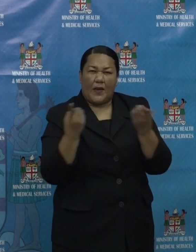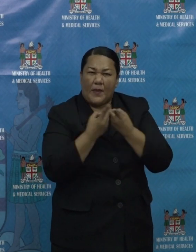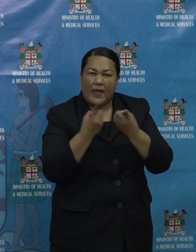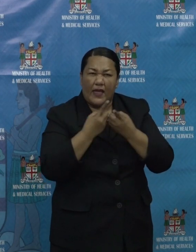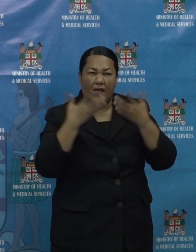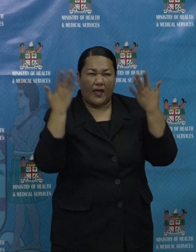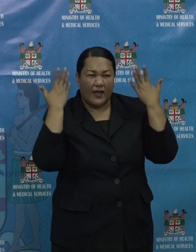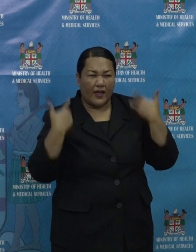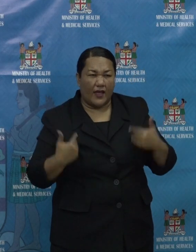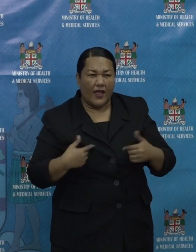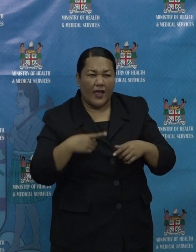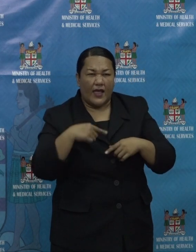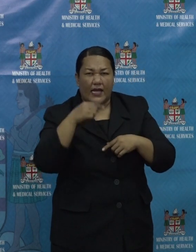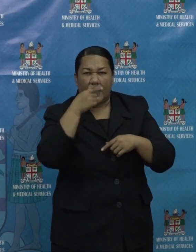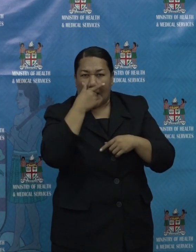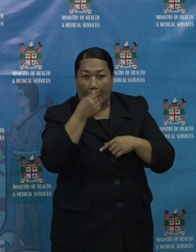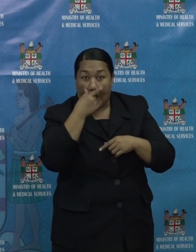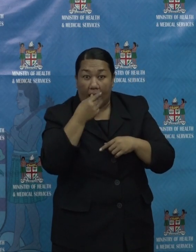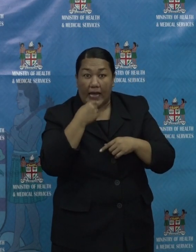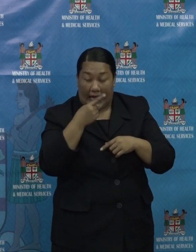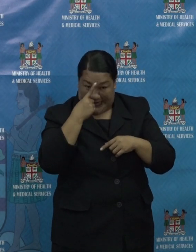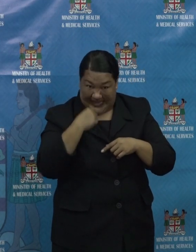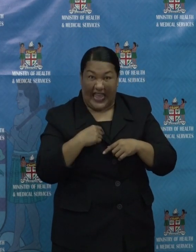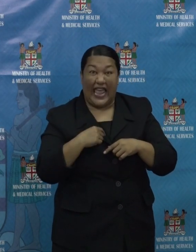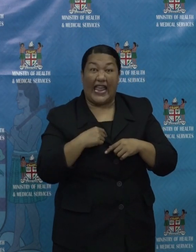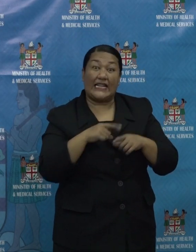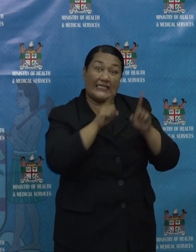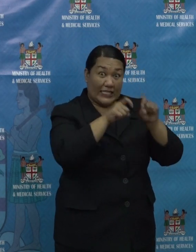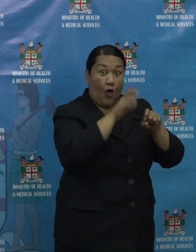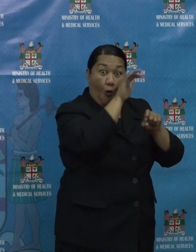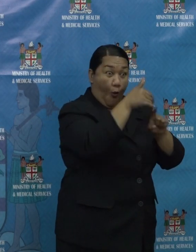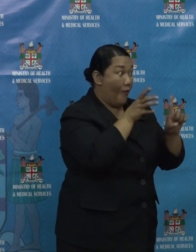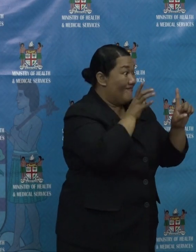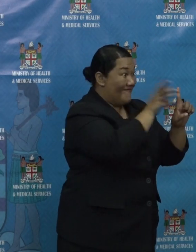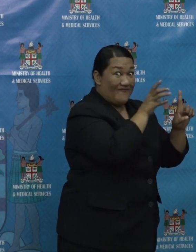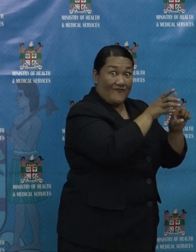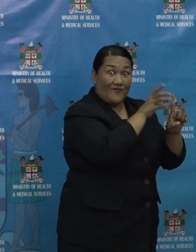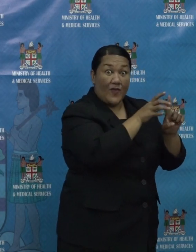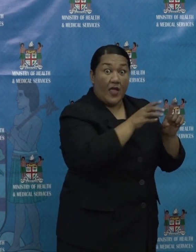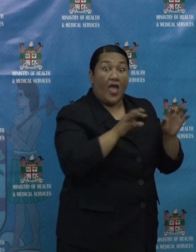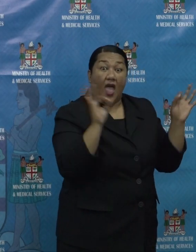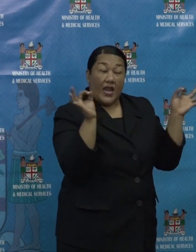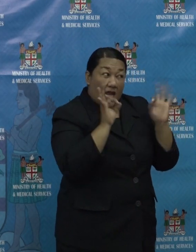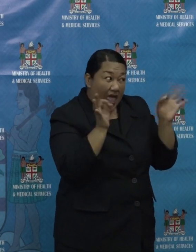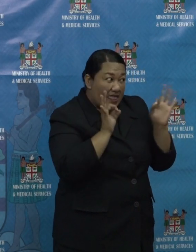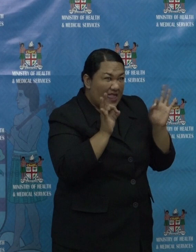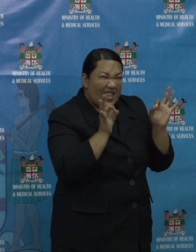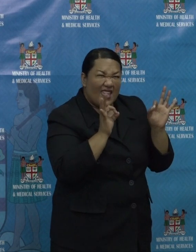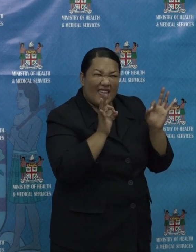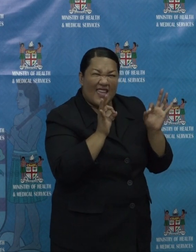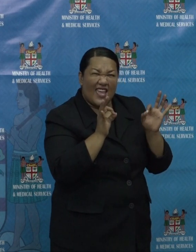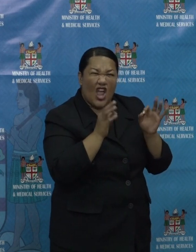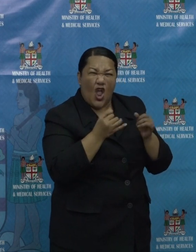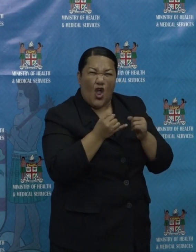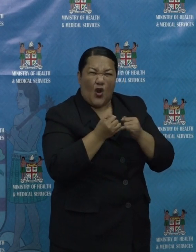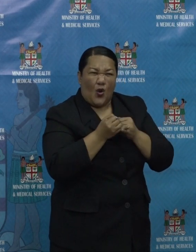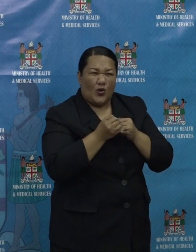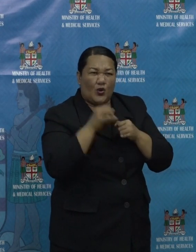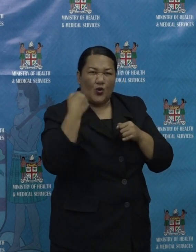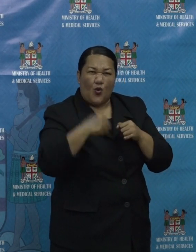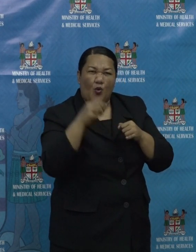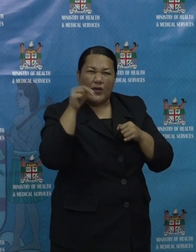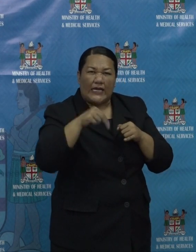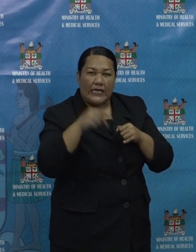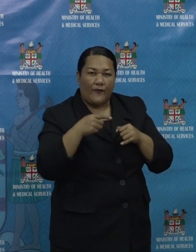headache, and they will fully recover at home with no need for medical intervention. Even if we were to test every single one of